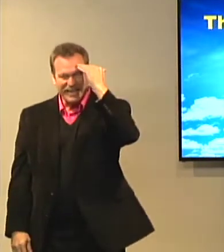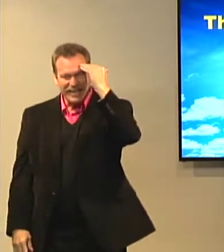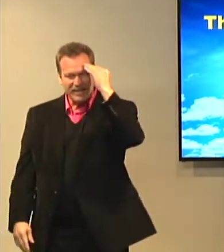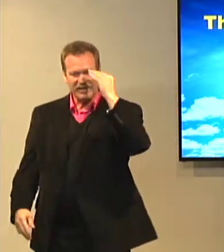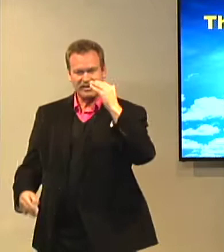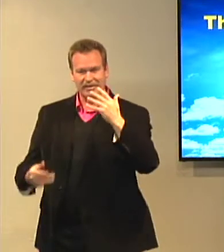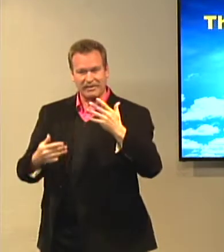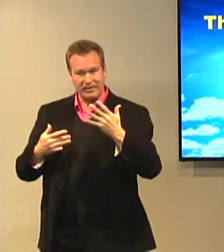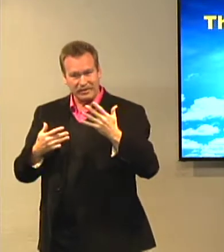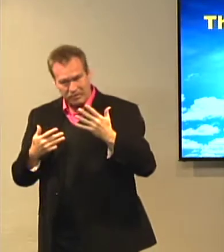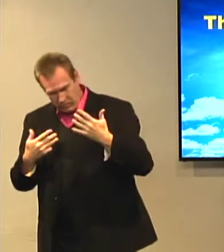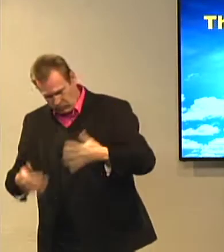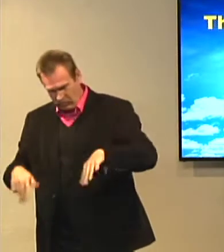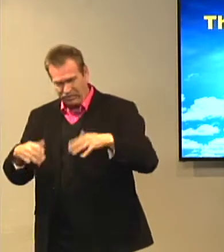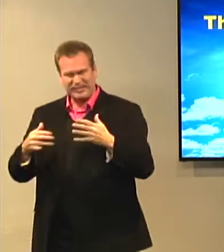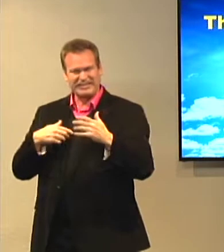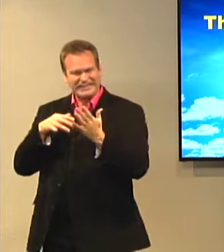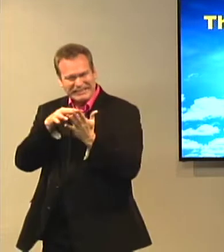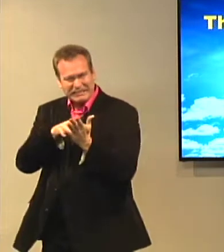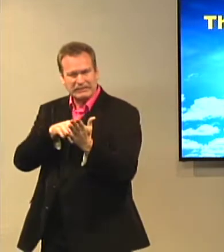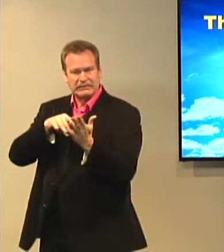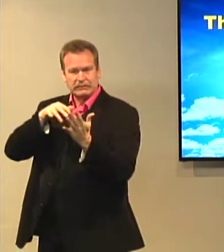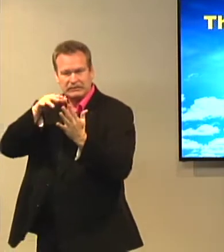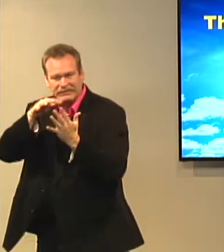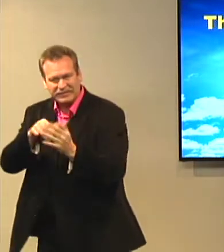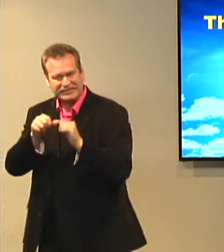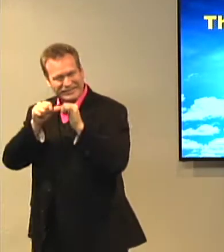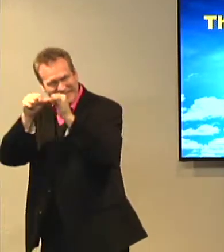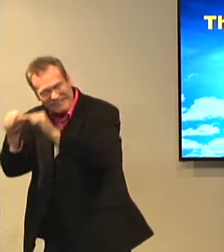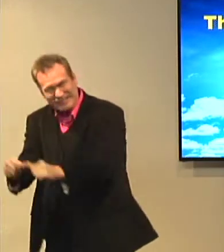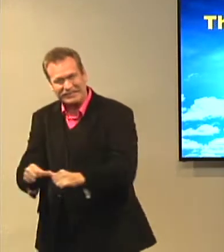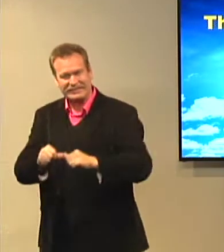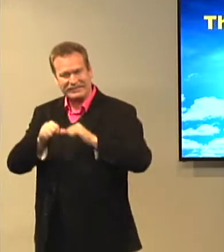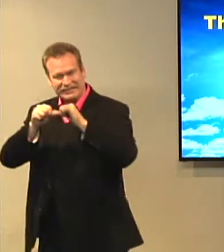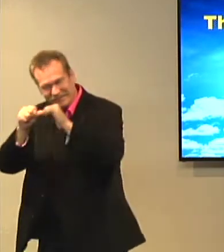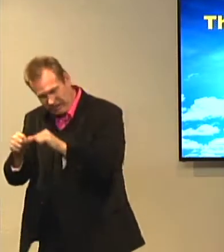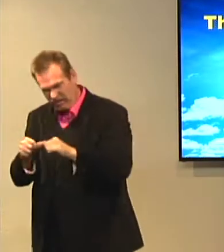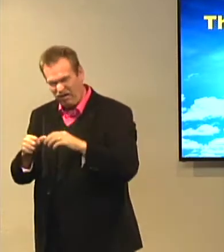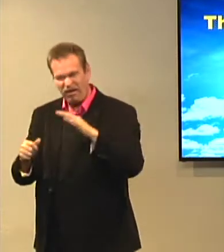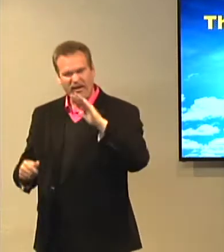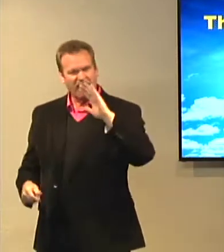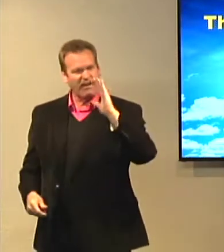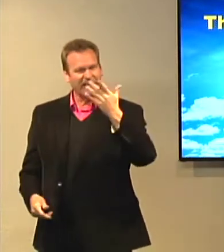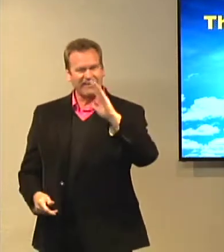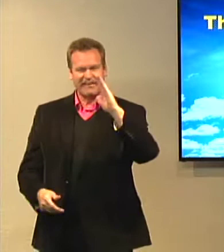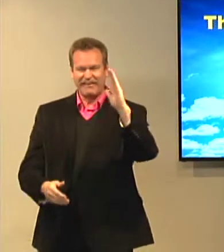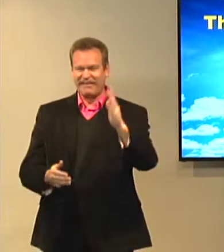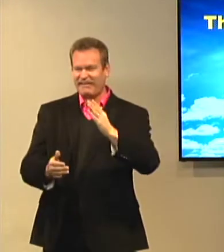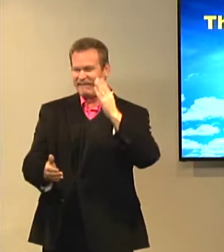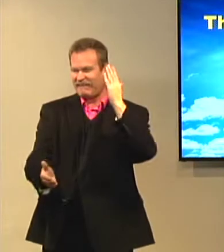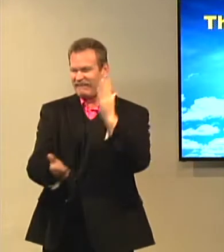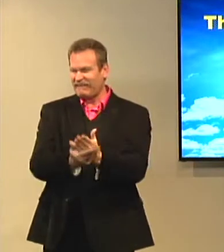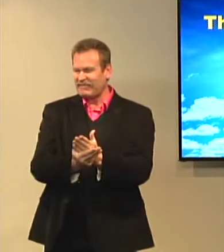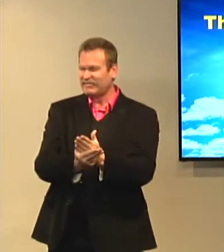And I realized how much I lack in my own abilities. And so I had to continue to study. And it